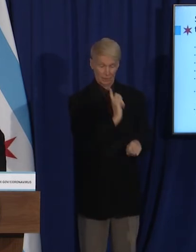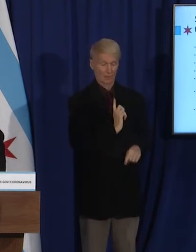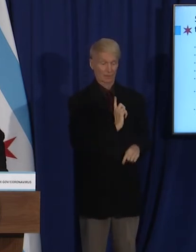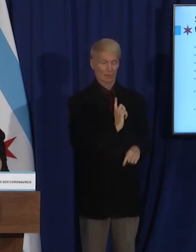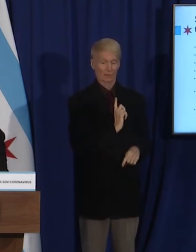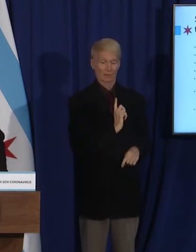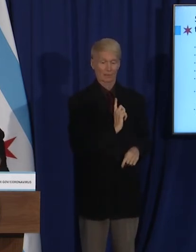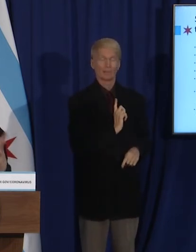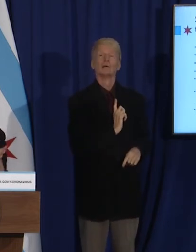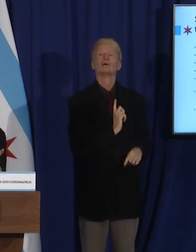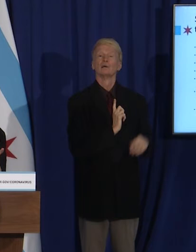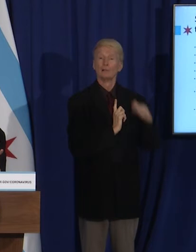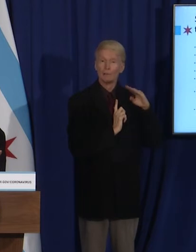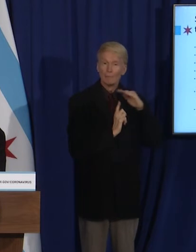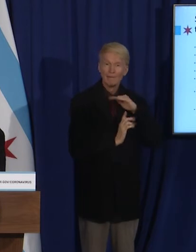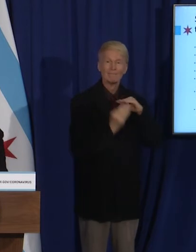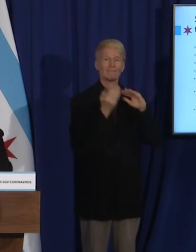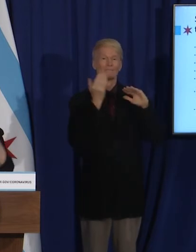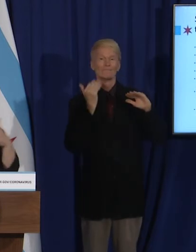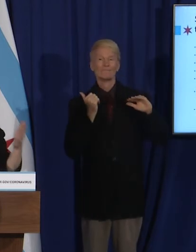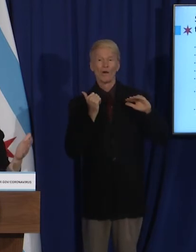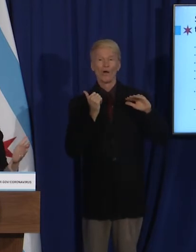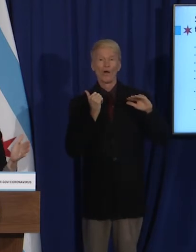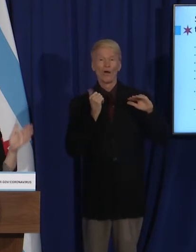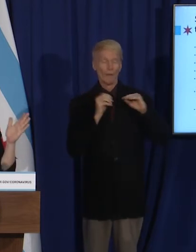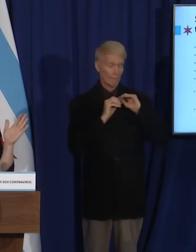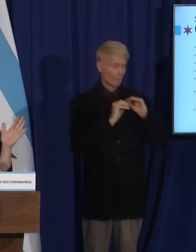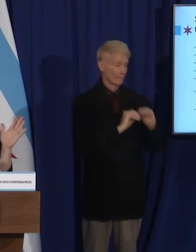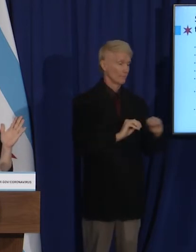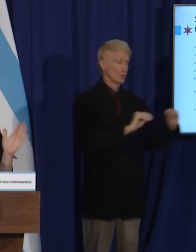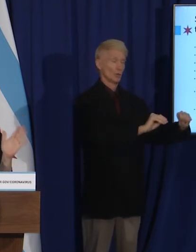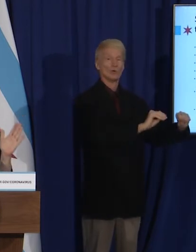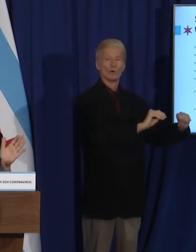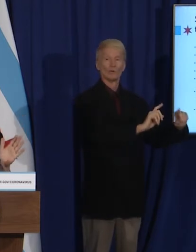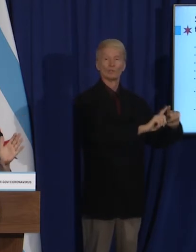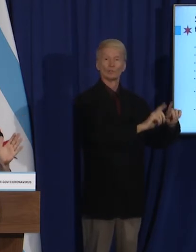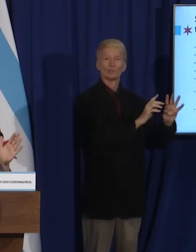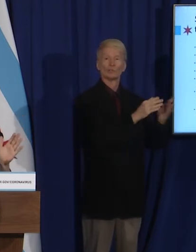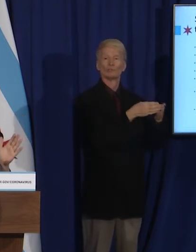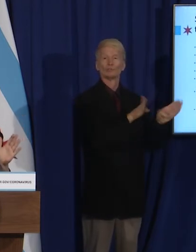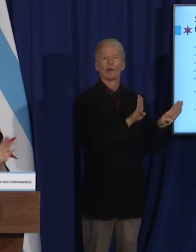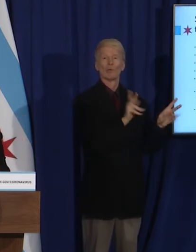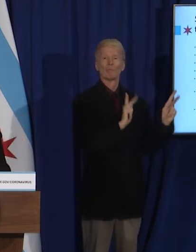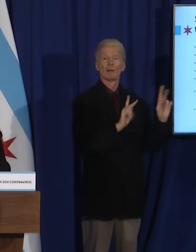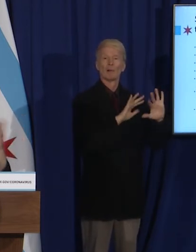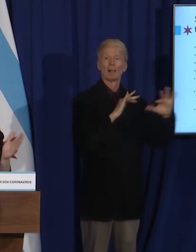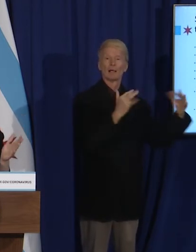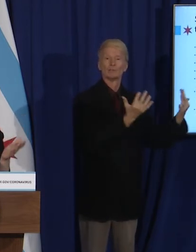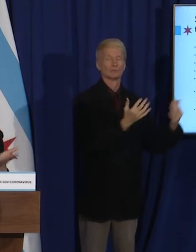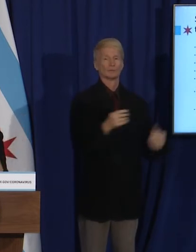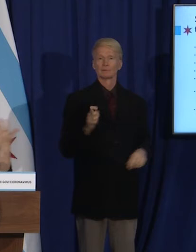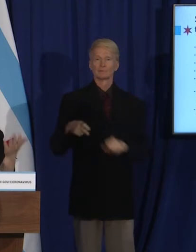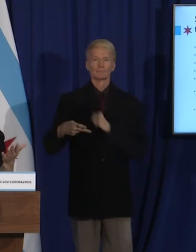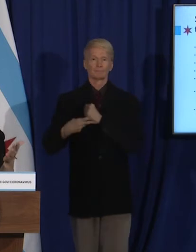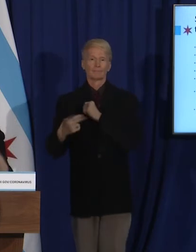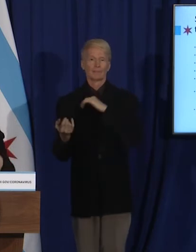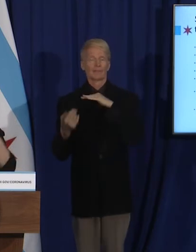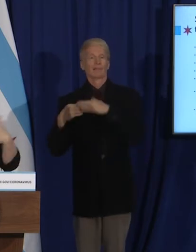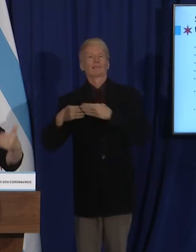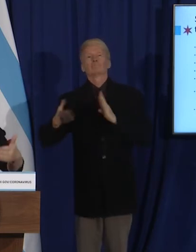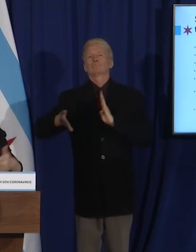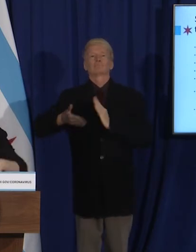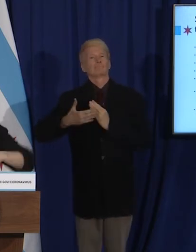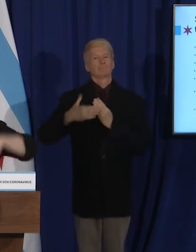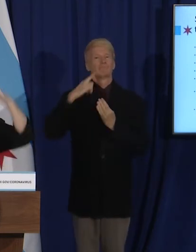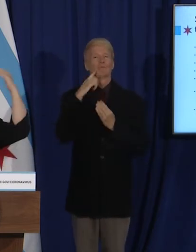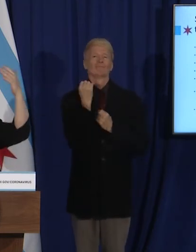for example, before they move into the general population, they're held for 14 days to make sure that if they're coming in with COVID,